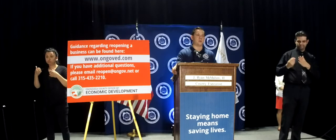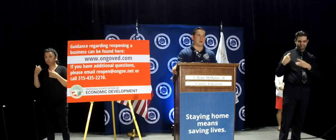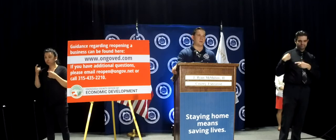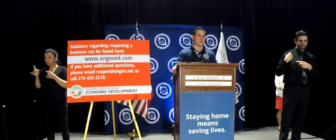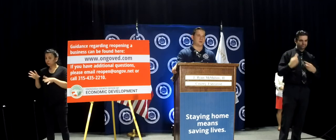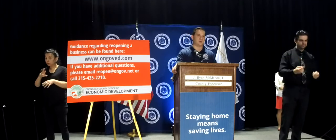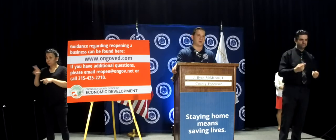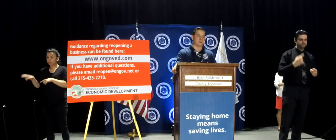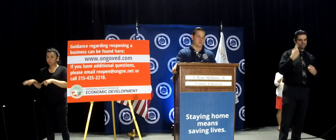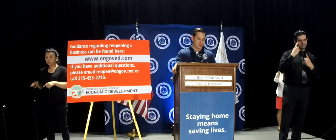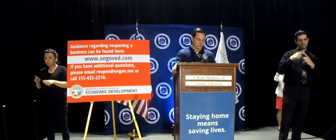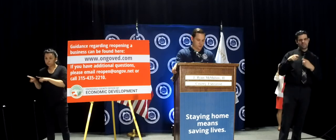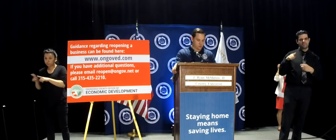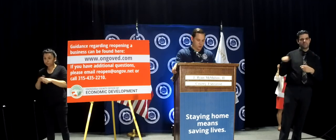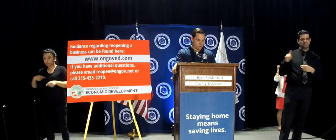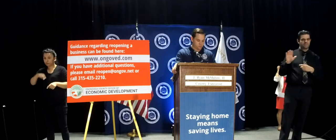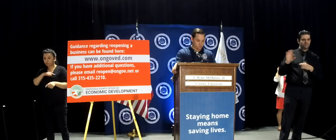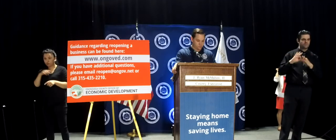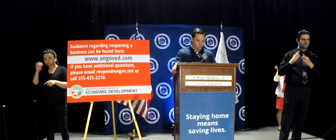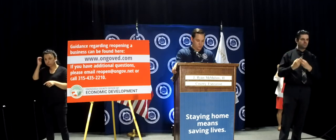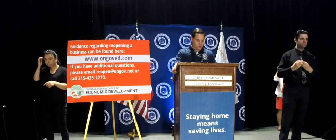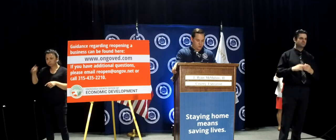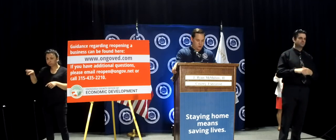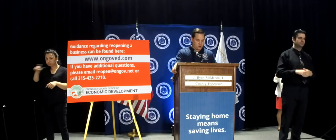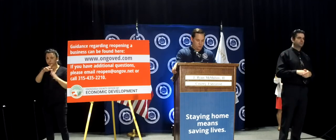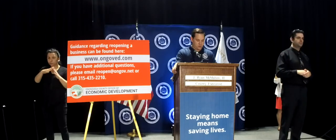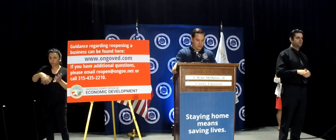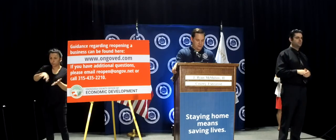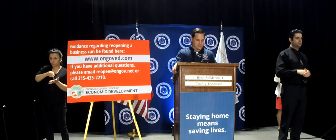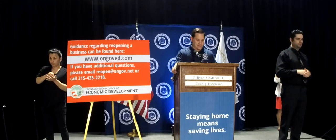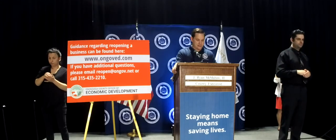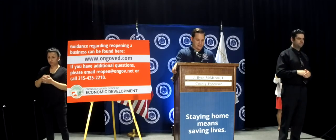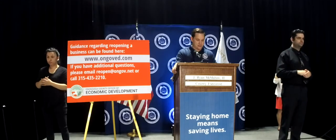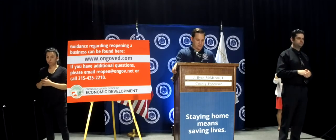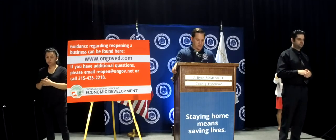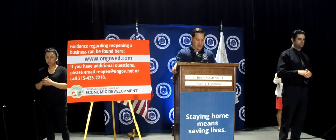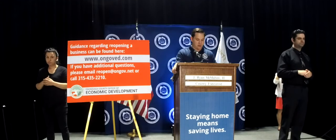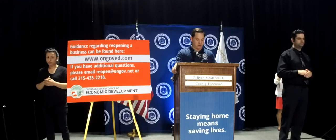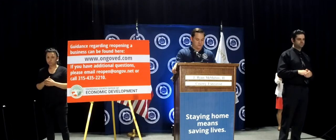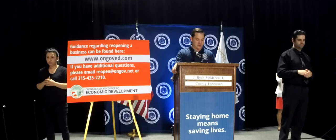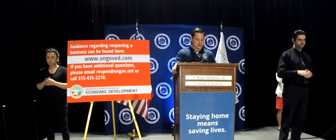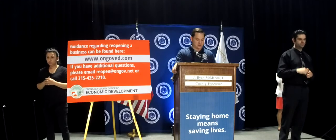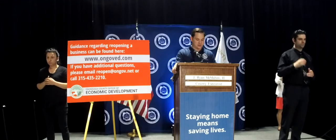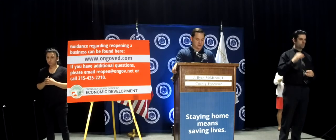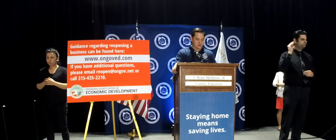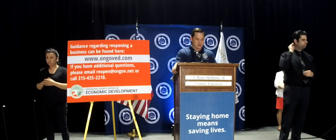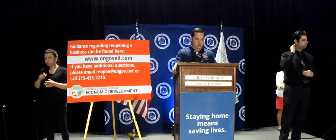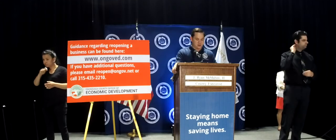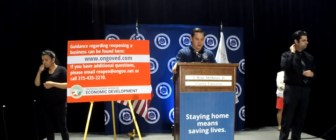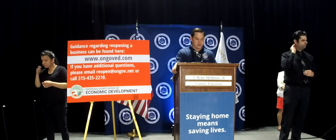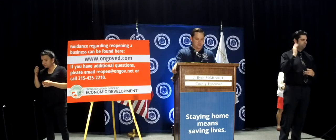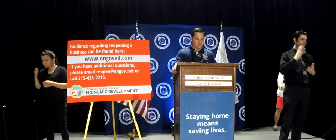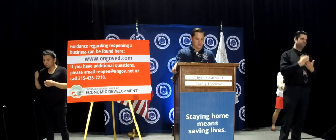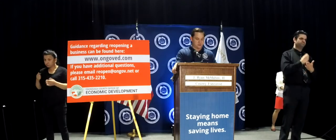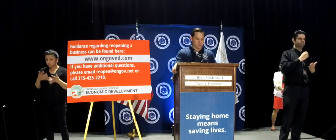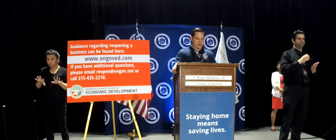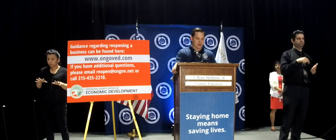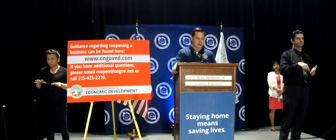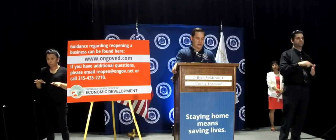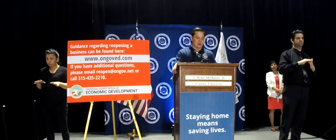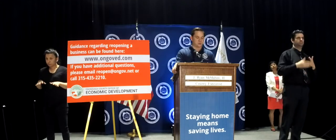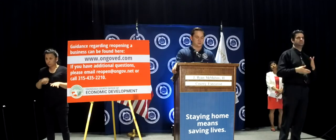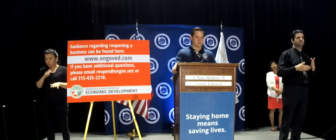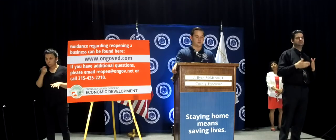that we remember them and think about their families as well. Related to testing, we now have tested